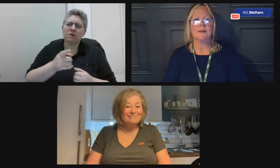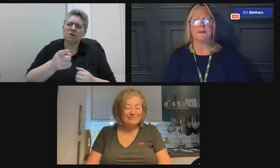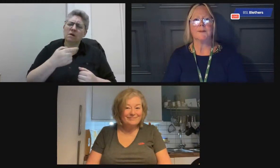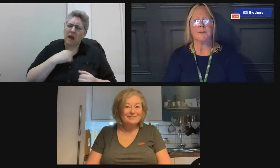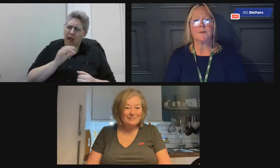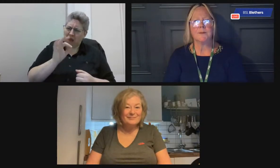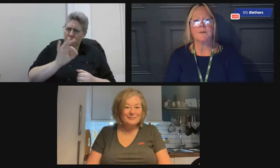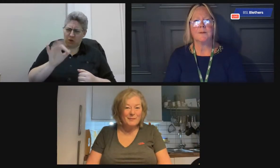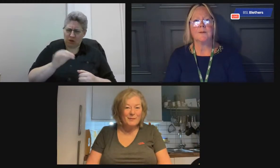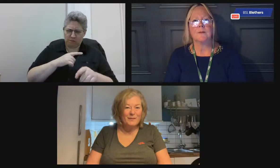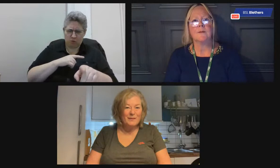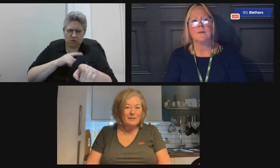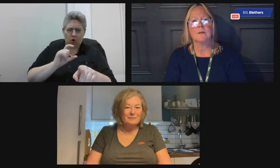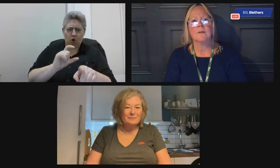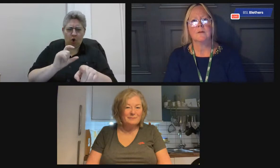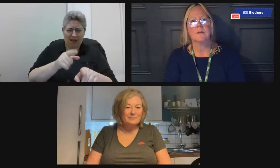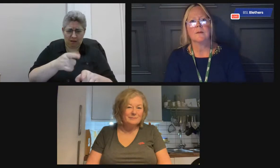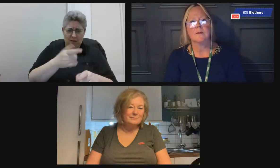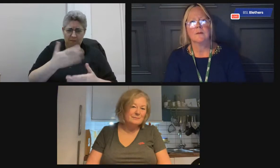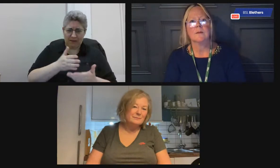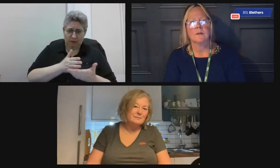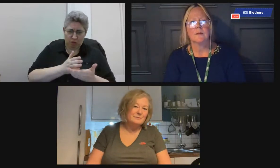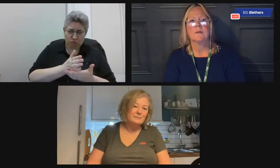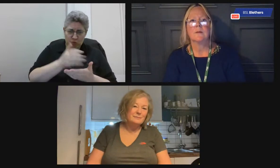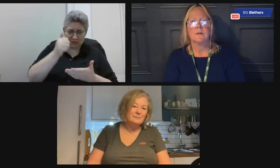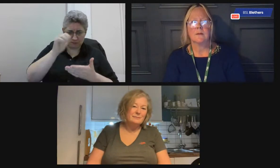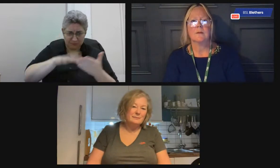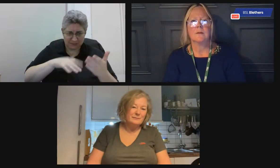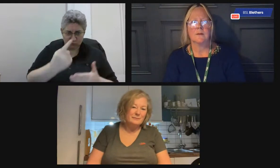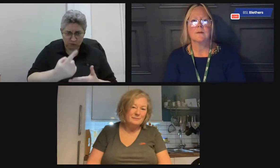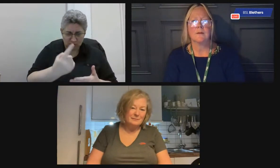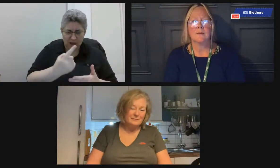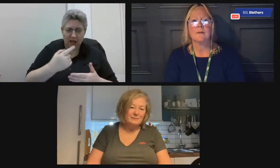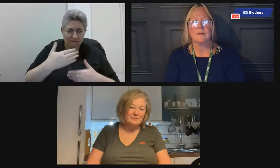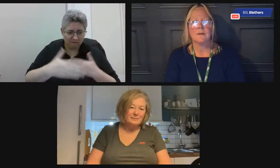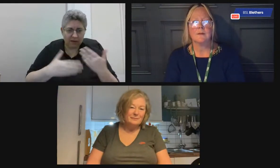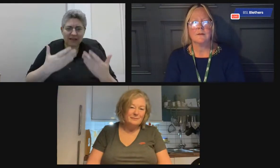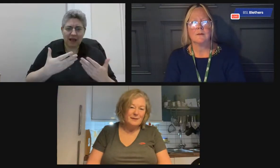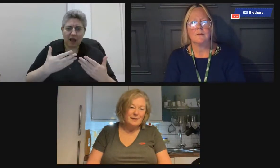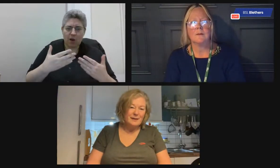of all kinds of backgrounds and communication forms.